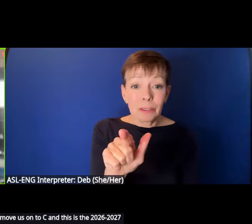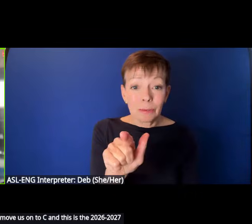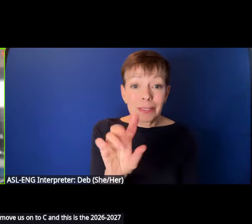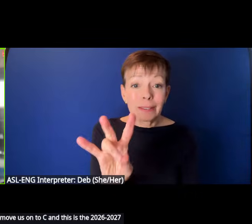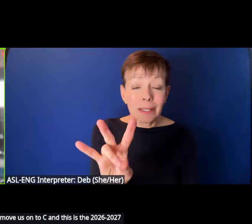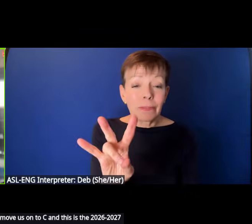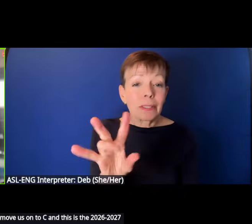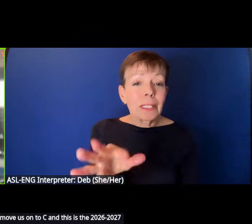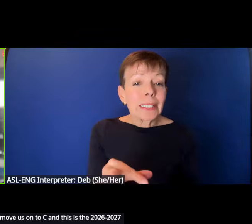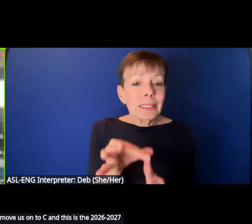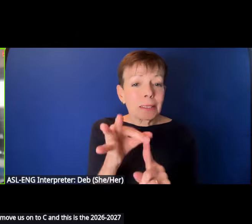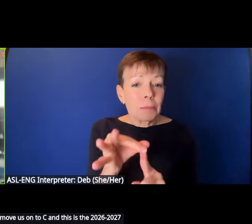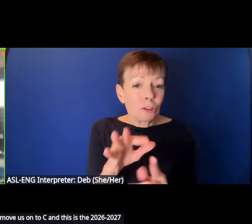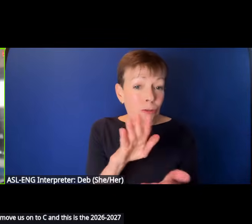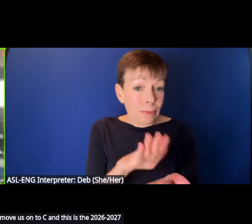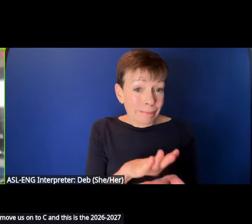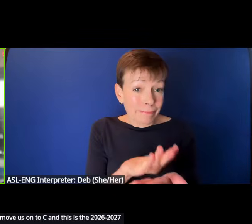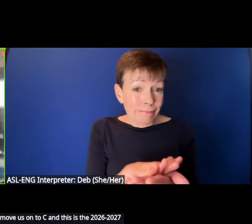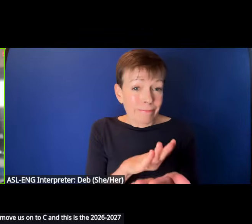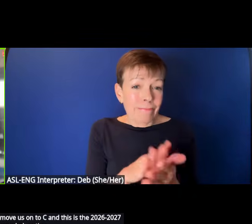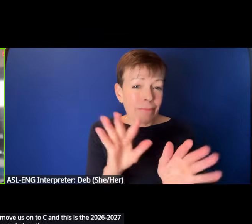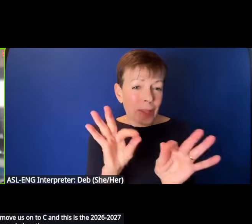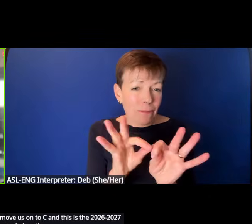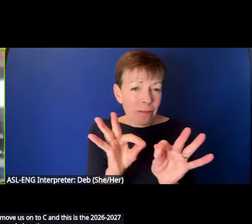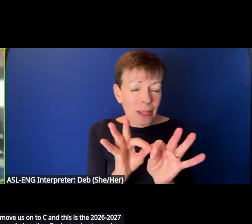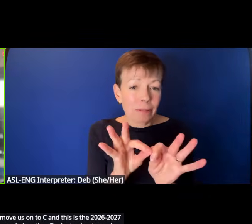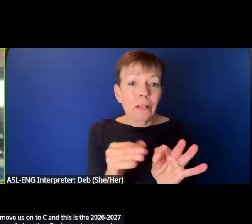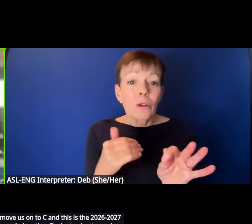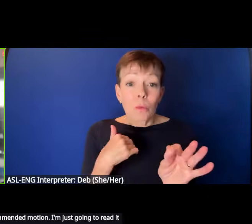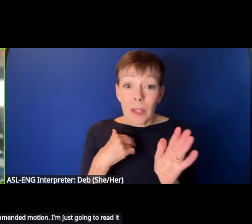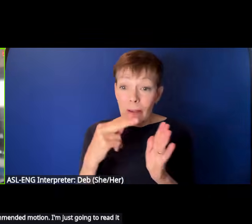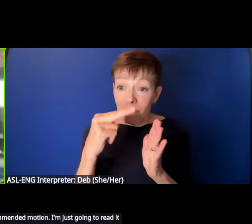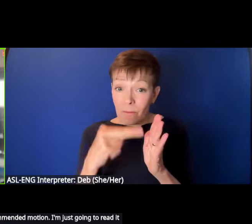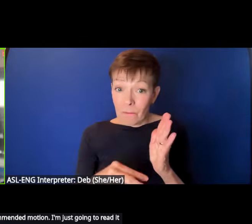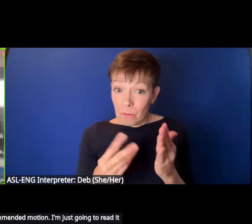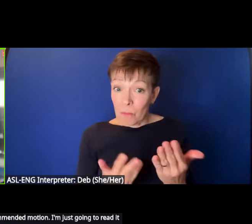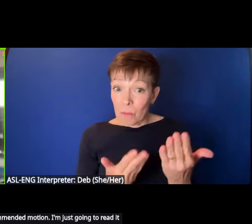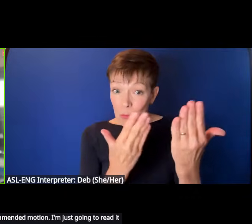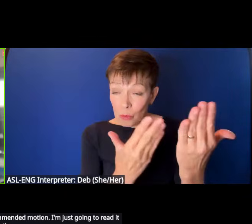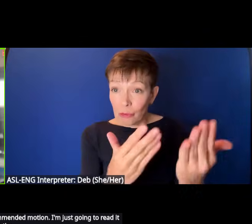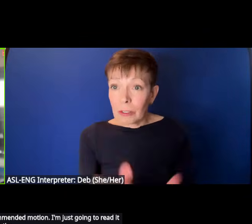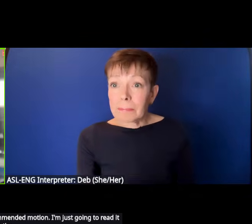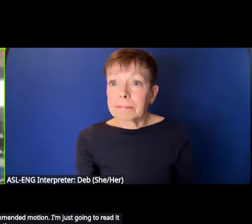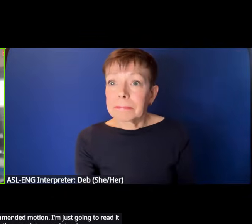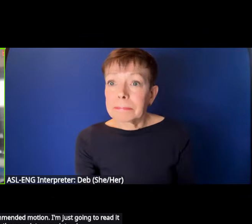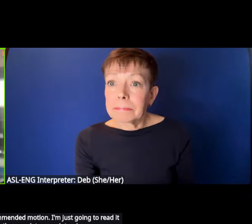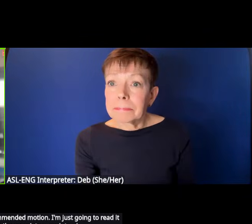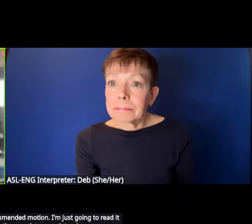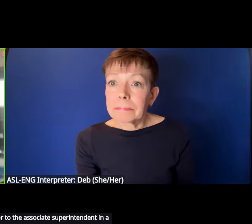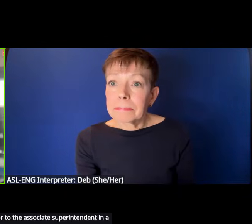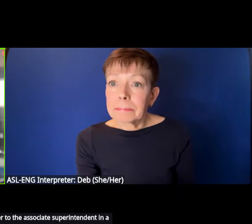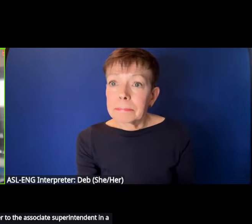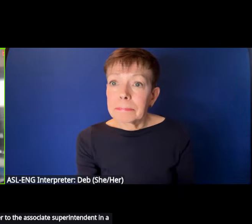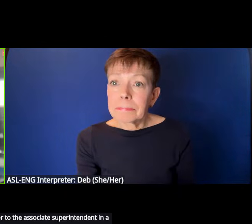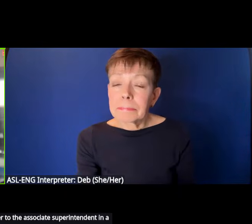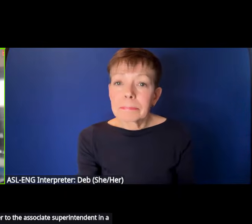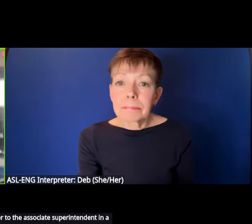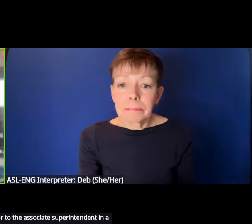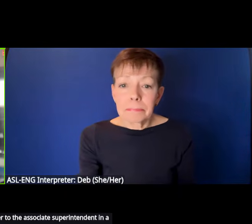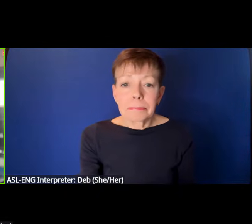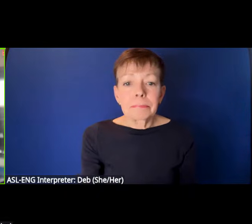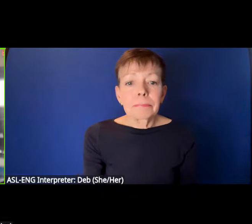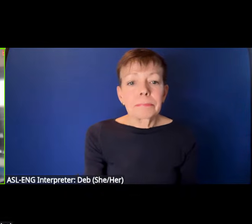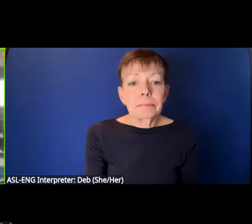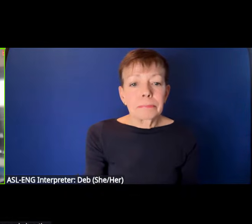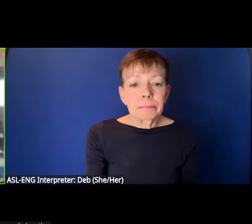fees. There is a recommended motion. I'm just gonna read it and then I'll turn the floor back over to the Associate Superintendent in a moment. And the recommended motion is